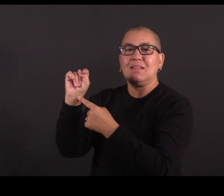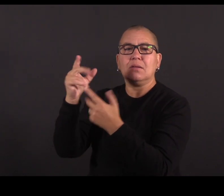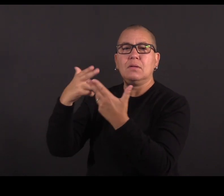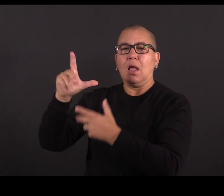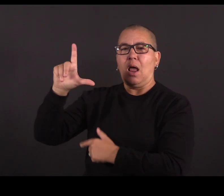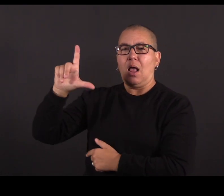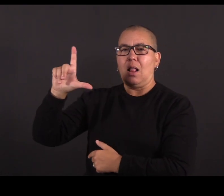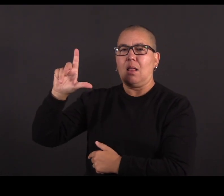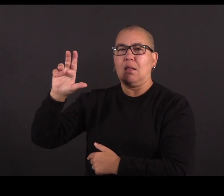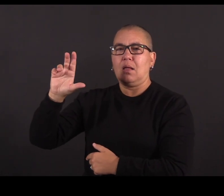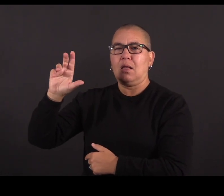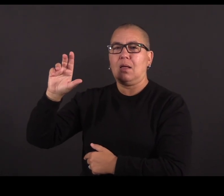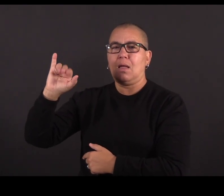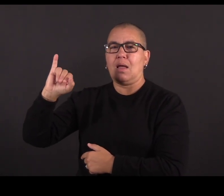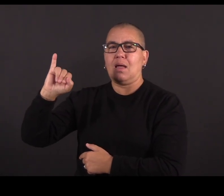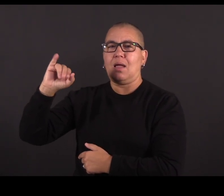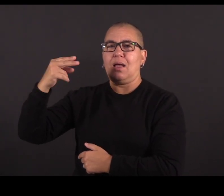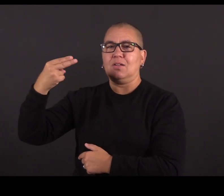This is a tax